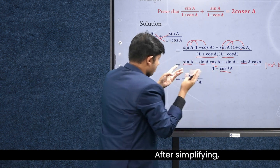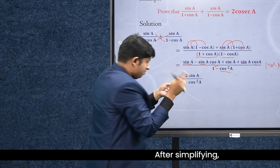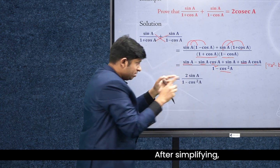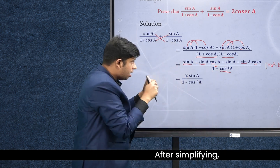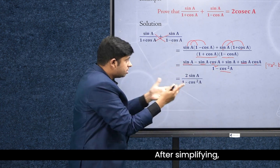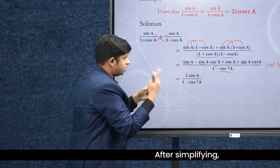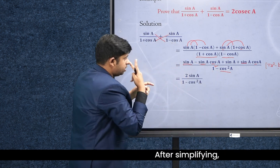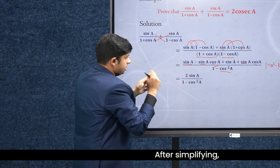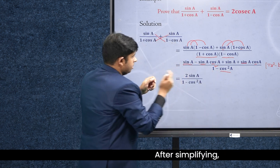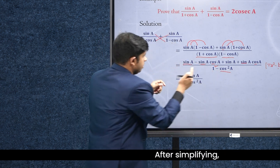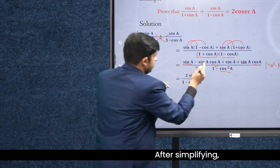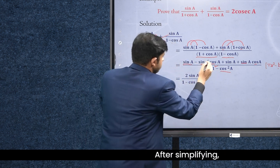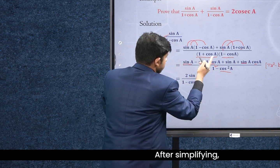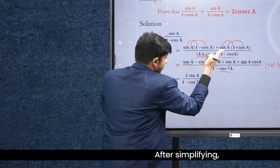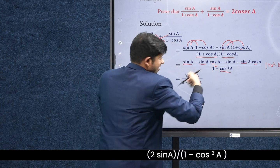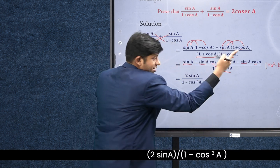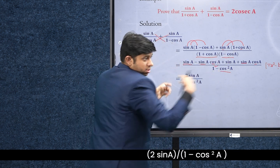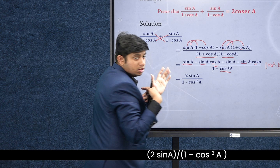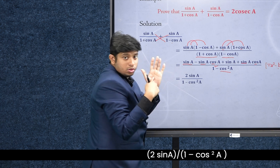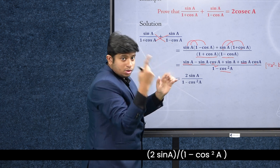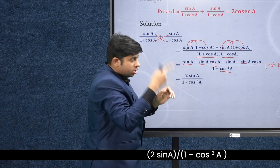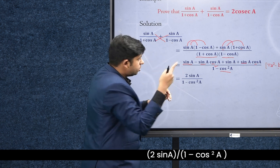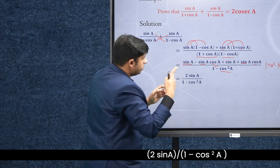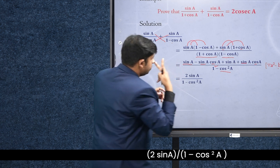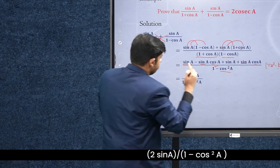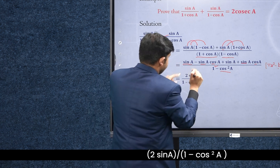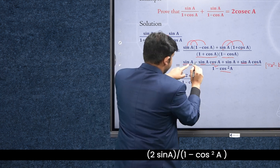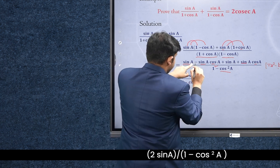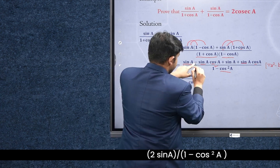After simplifying, we get 2 sin A by 1 minus cos square A.